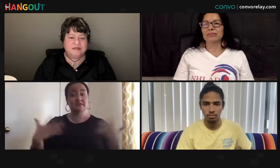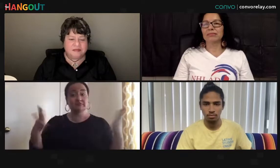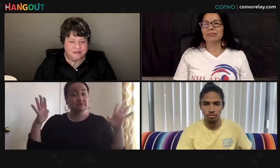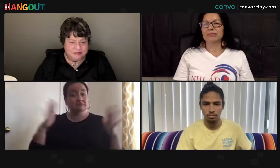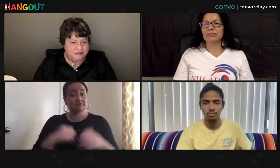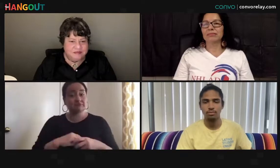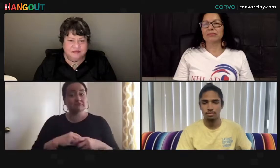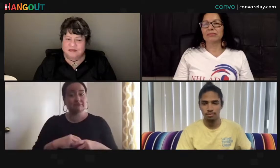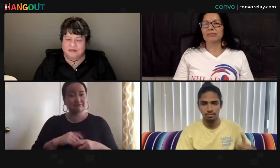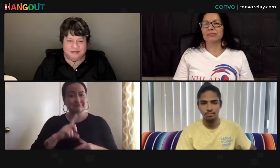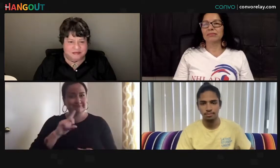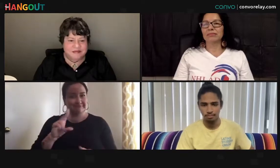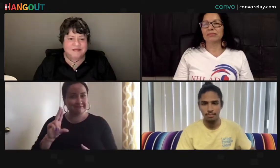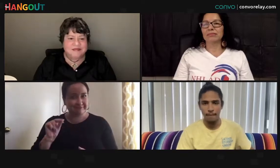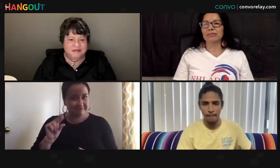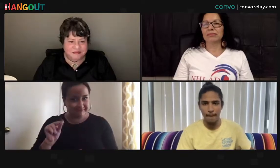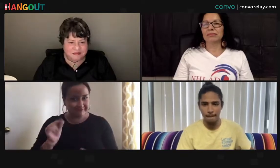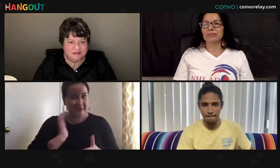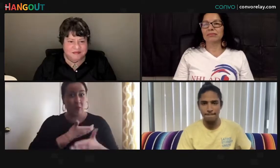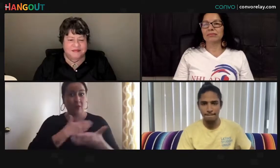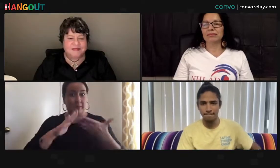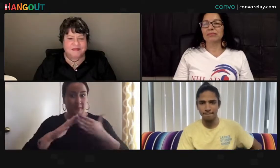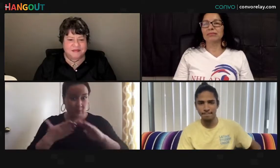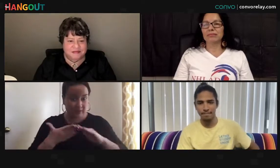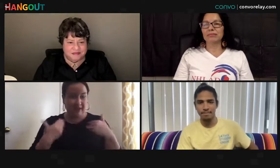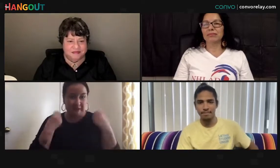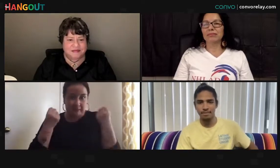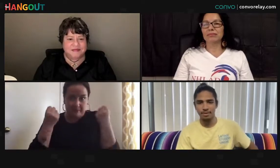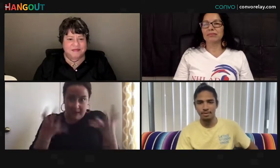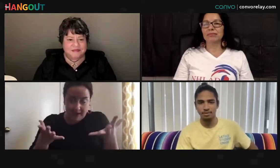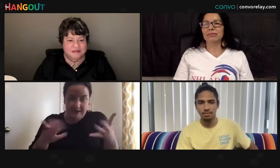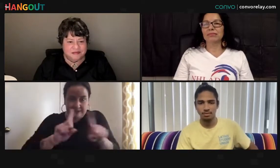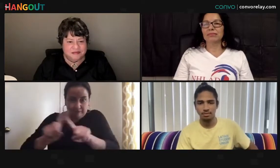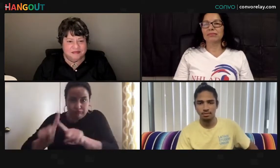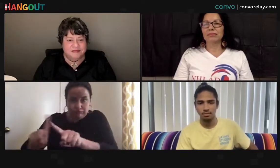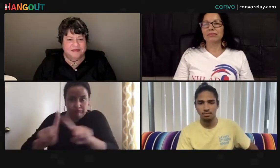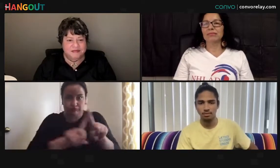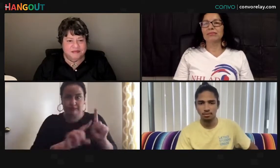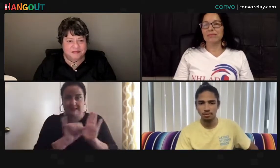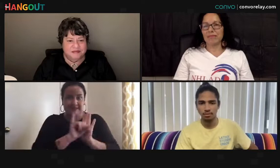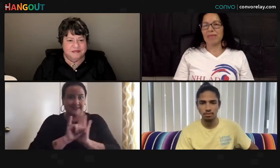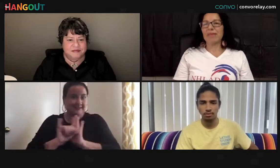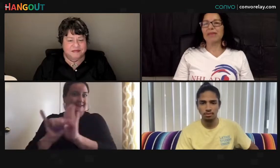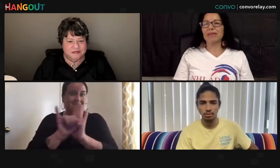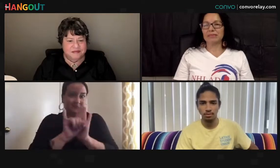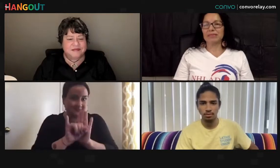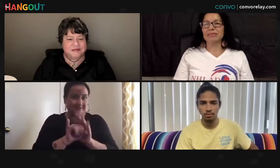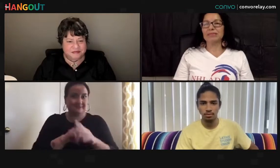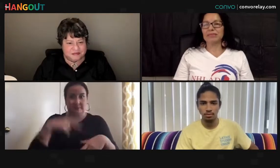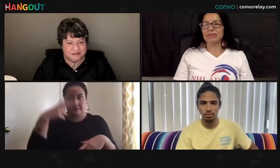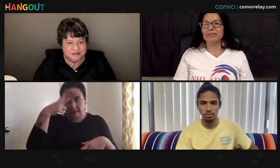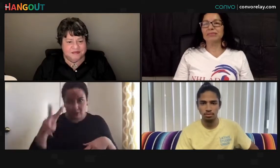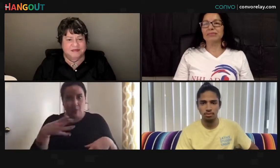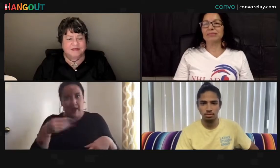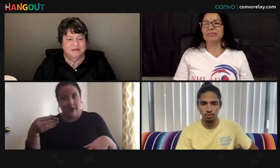it's all Mexican and that's it. And it's really not. So our community has a lot of different identities.